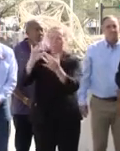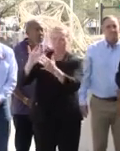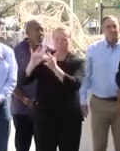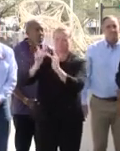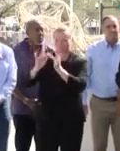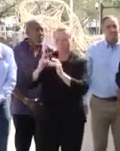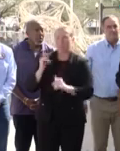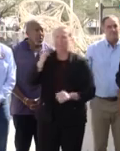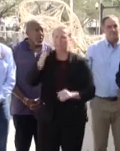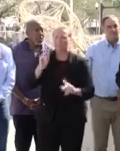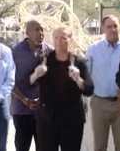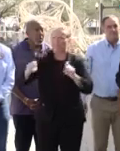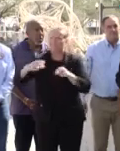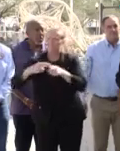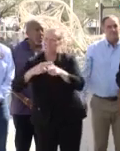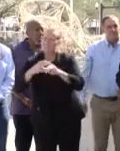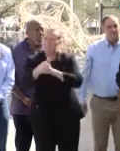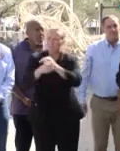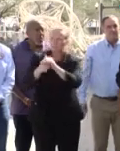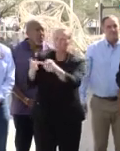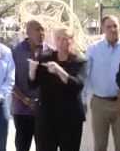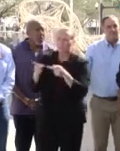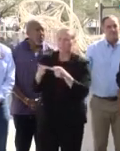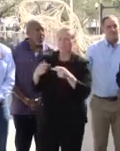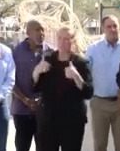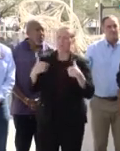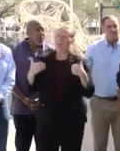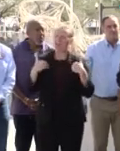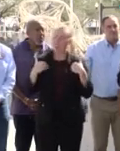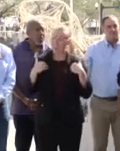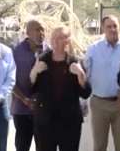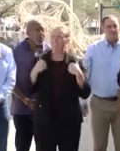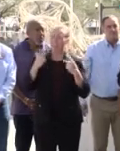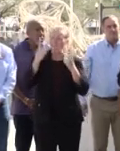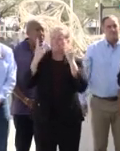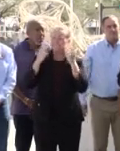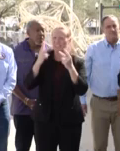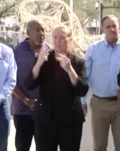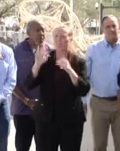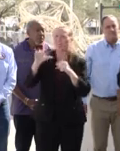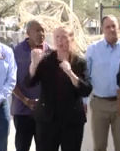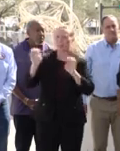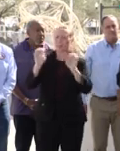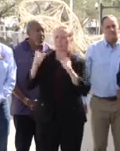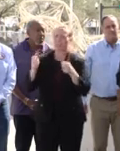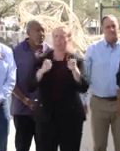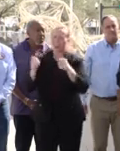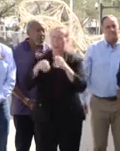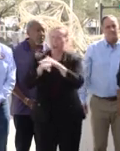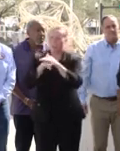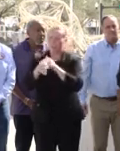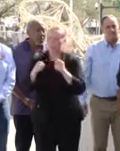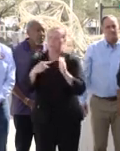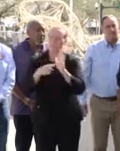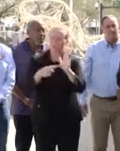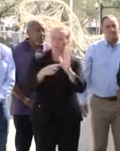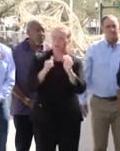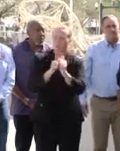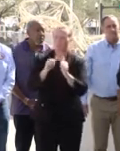temporary shelter, we still have Visit Florida's emergency accommodation modules and Expedia and Priceline